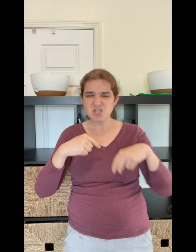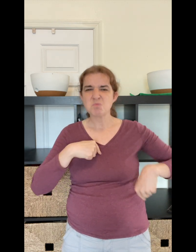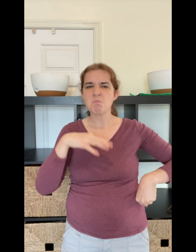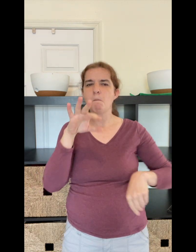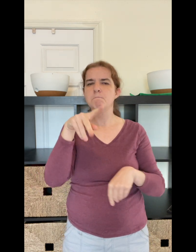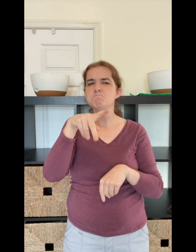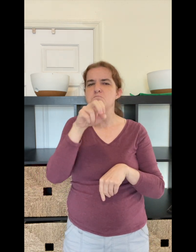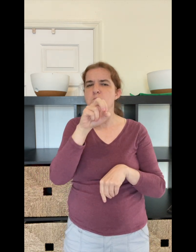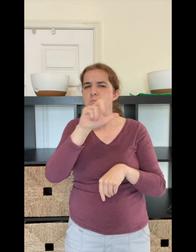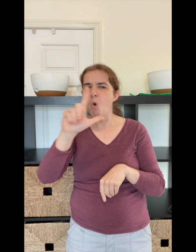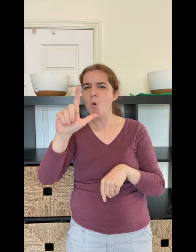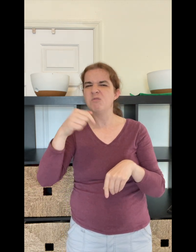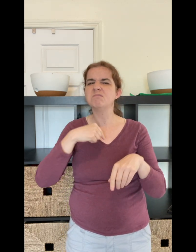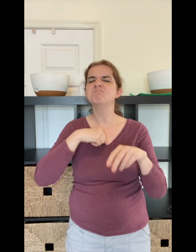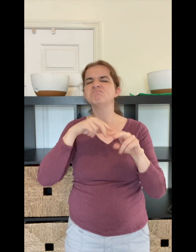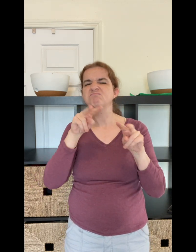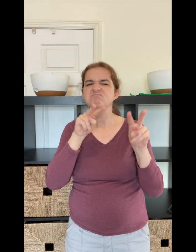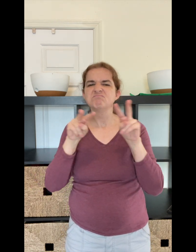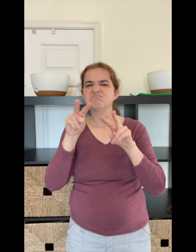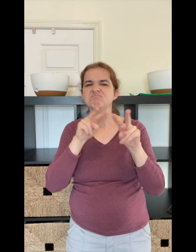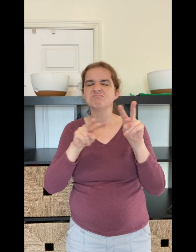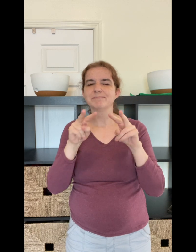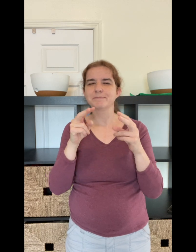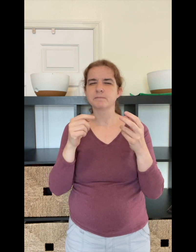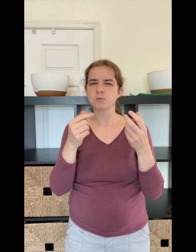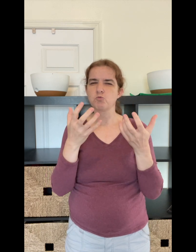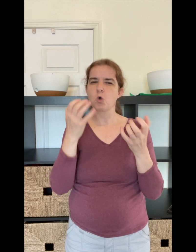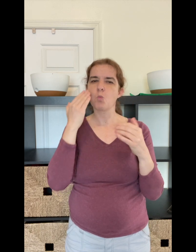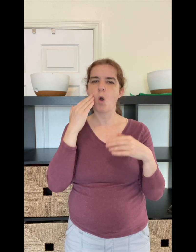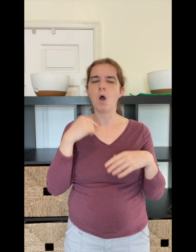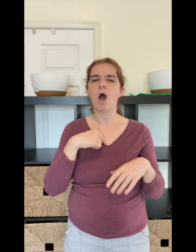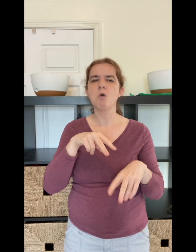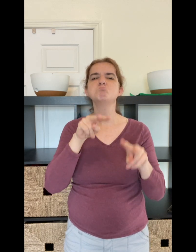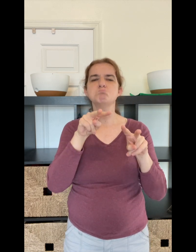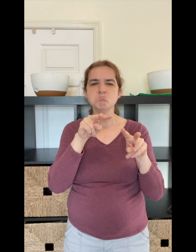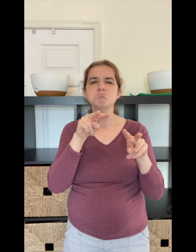So doing a statistical analysis, I might take a poll and look at the data from that poll